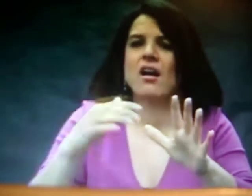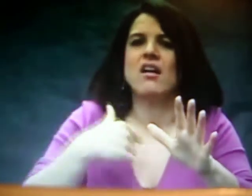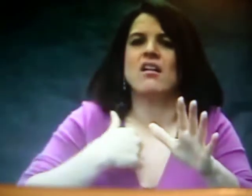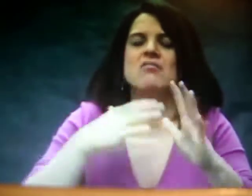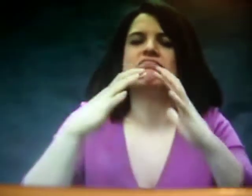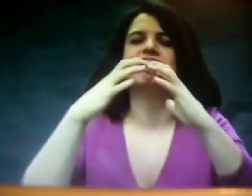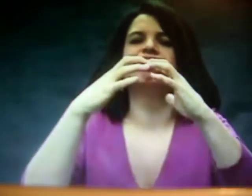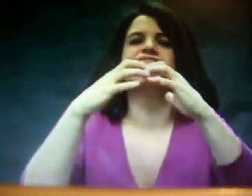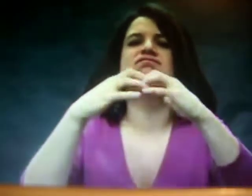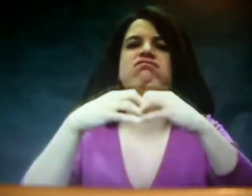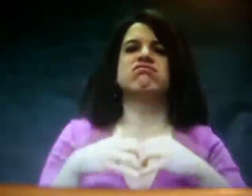So